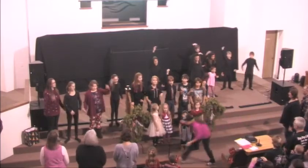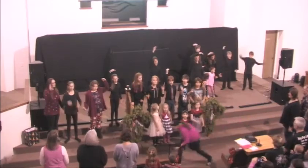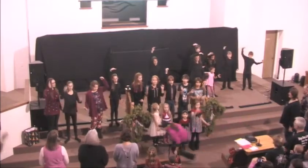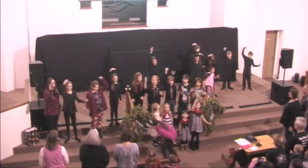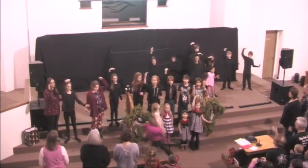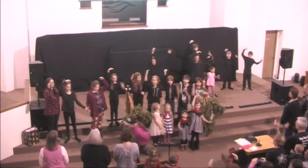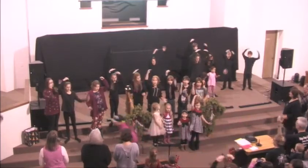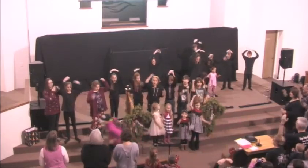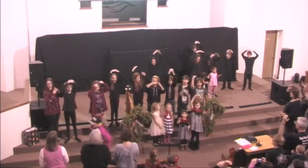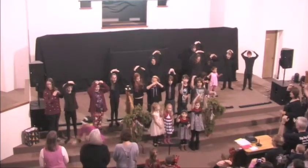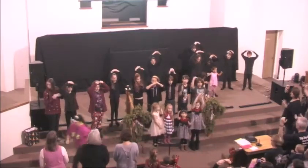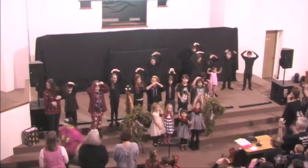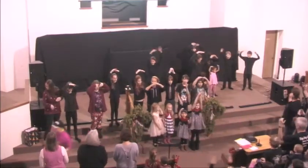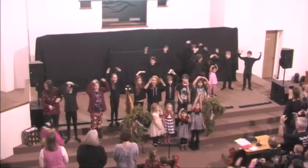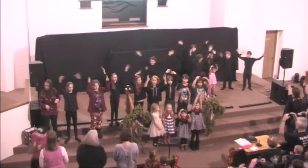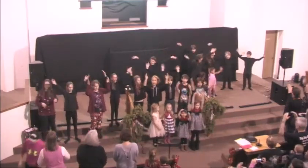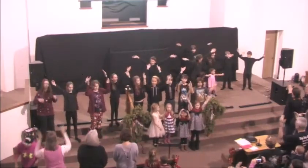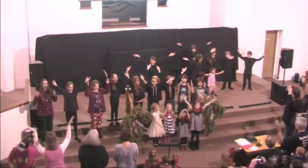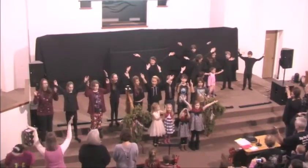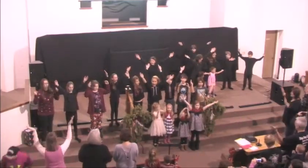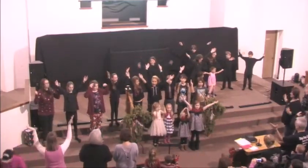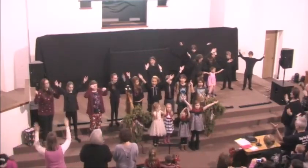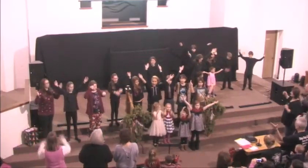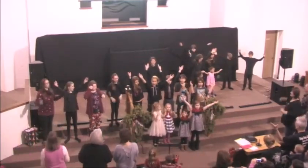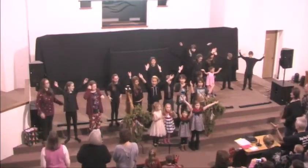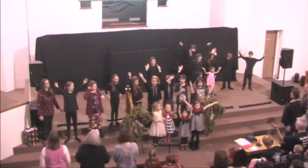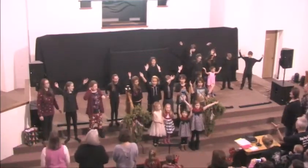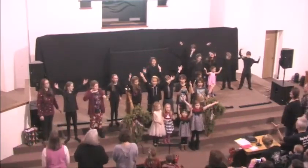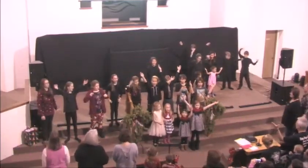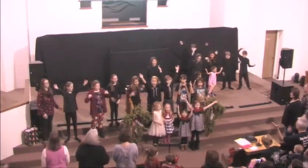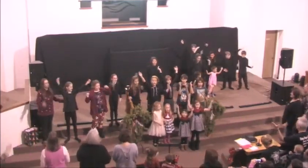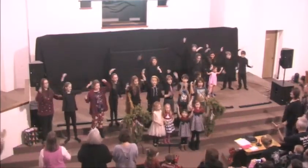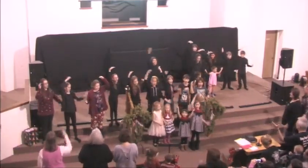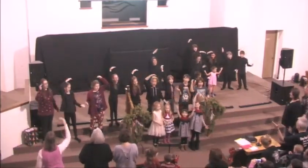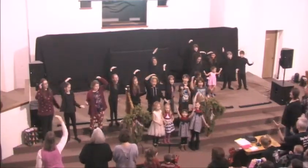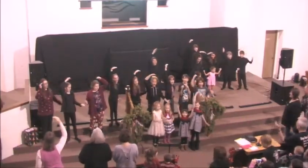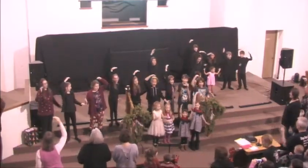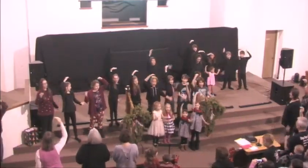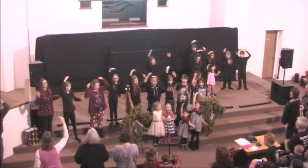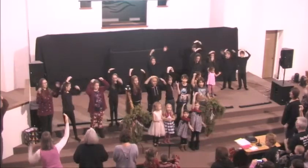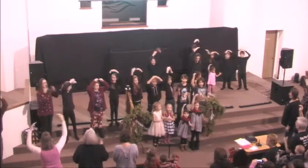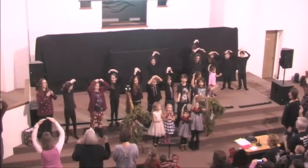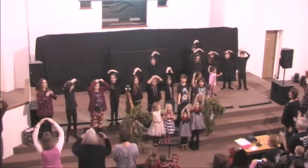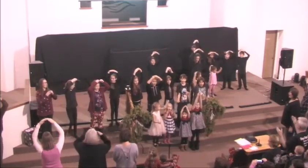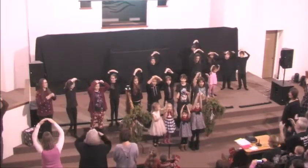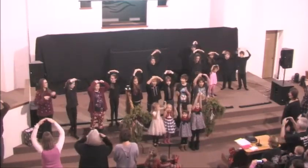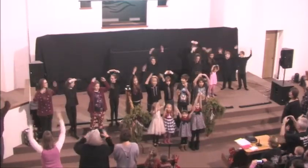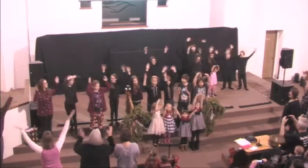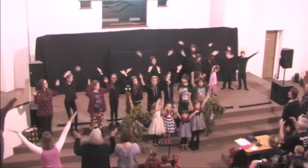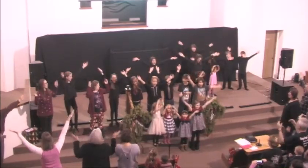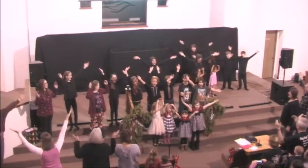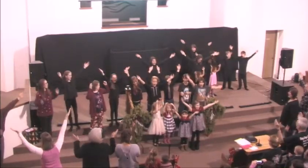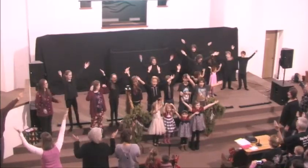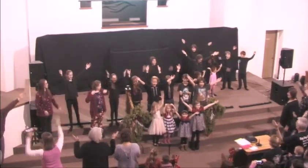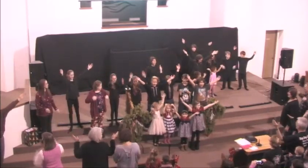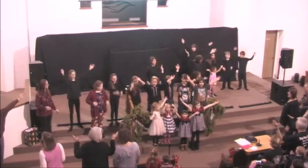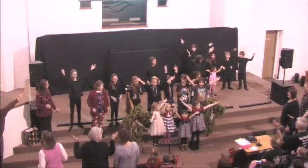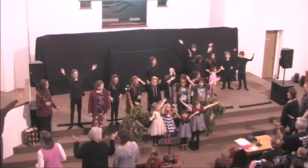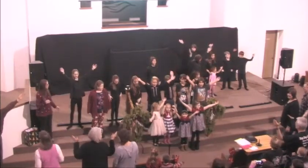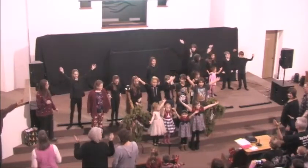J to the O to the Y. I got the J to the O to the